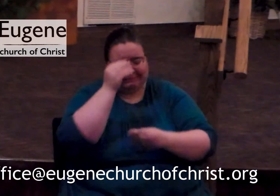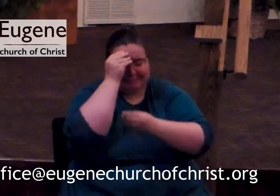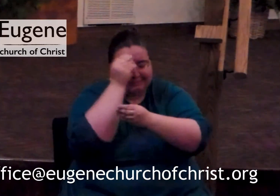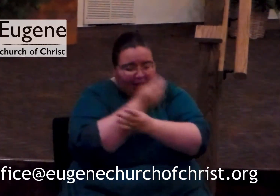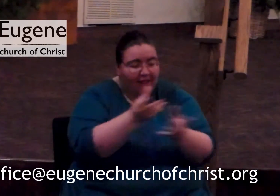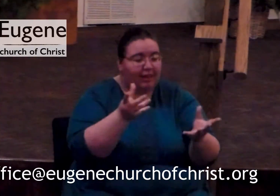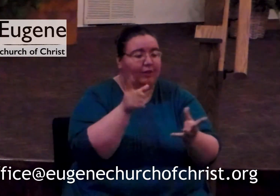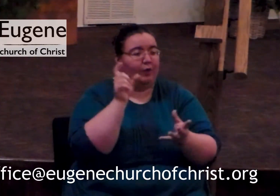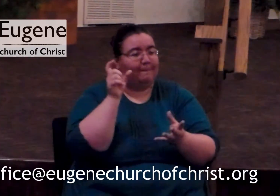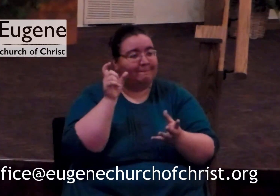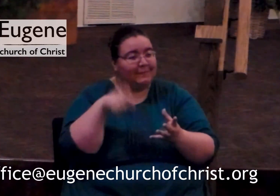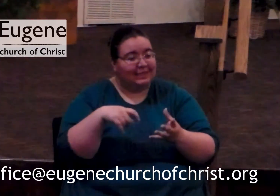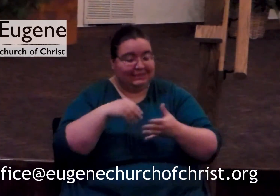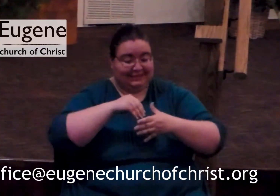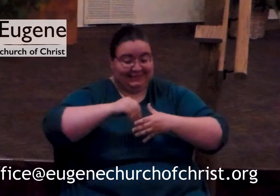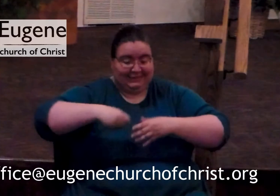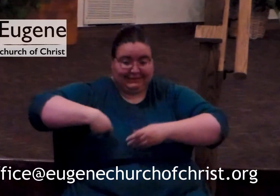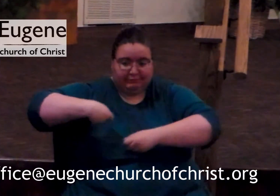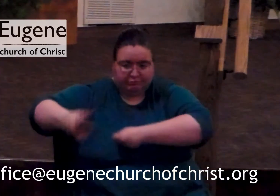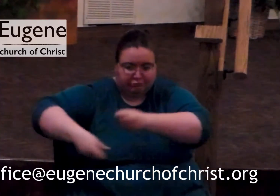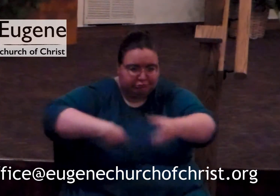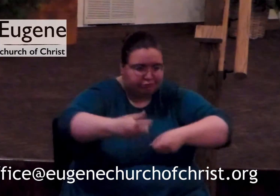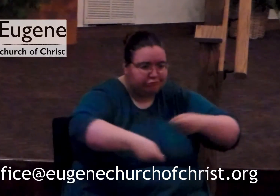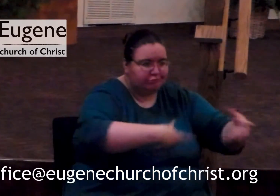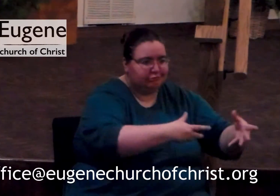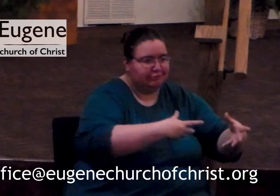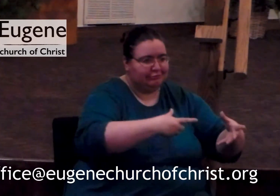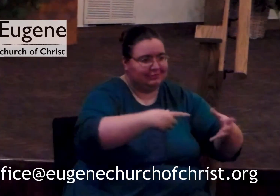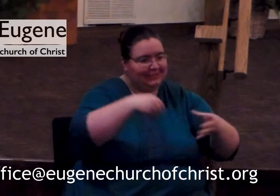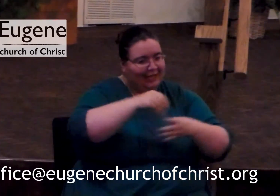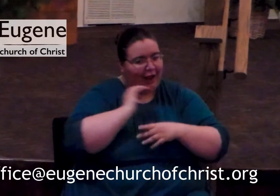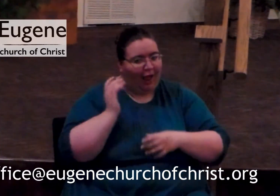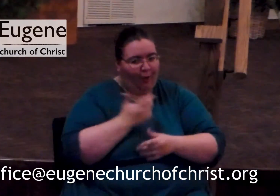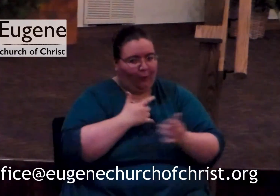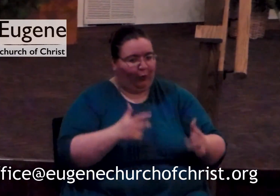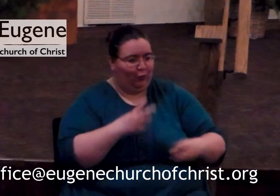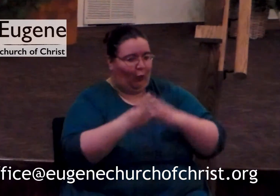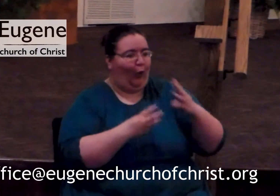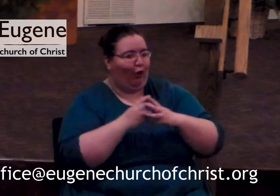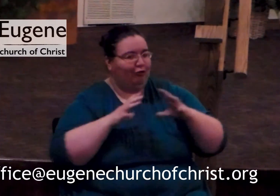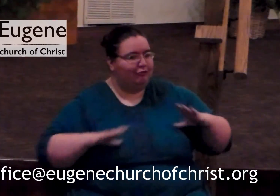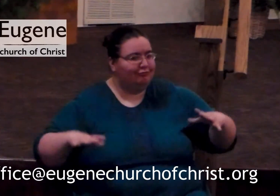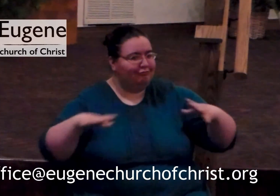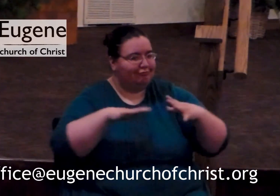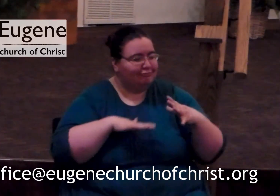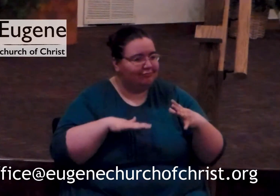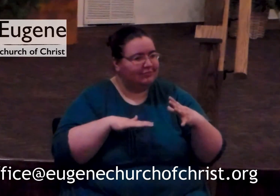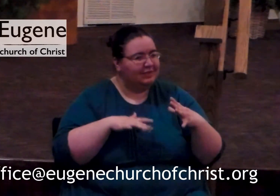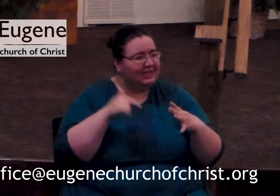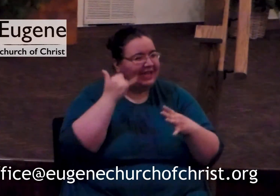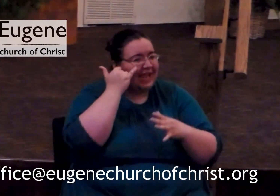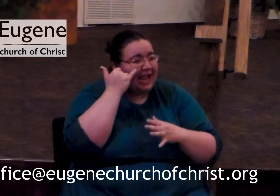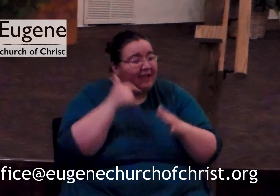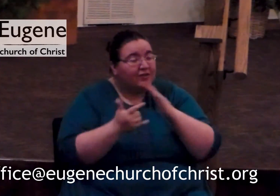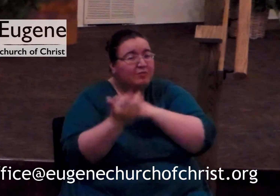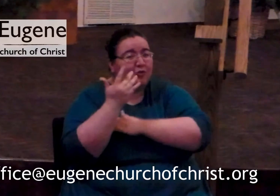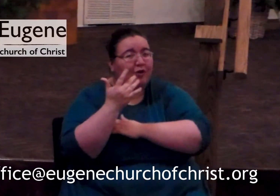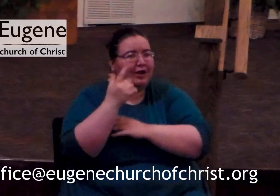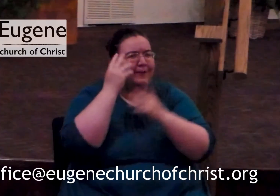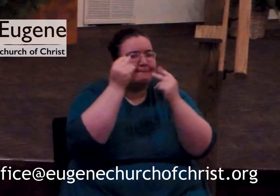seed in our world. And this morning, if you think, I'd like to do that more, I hope a lot of us are thinking that. I